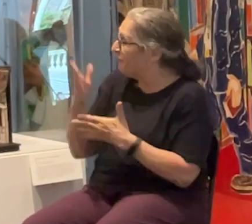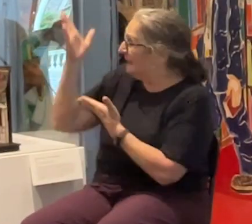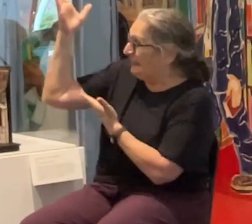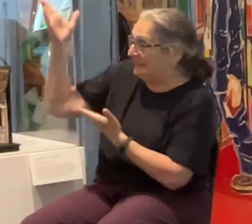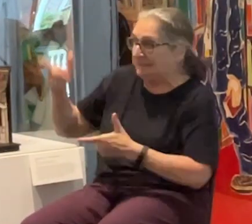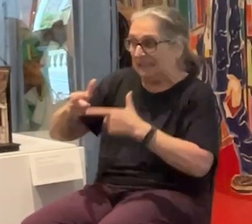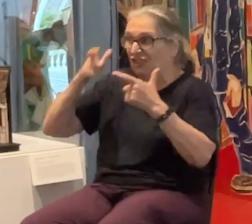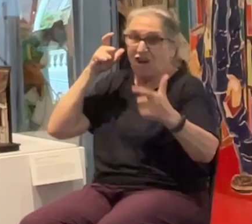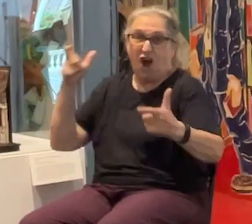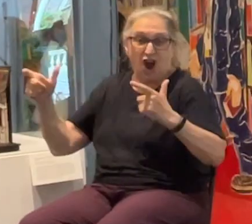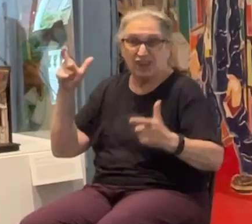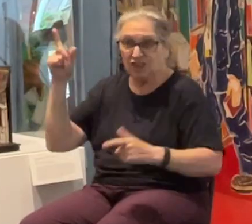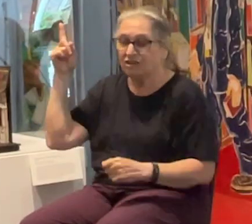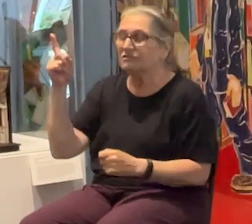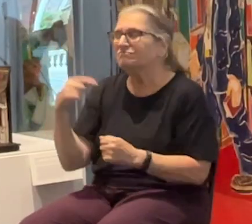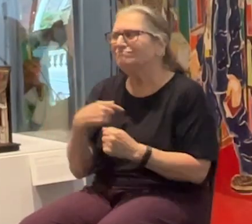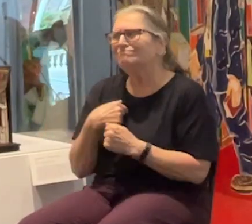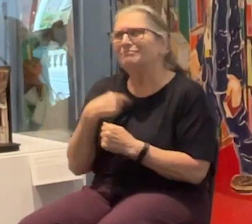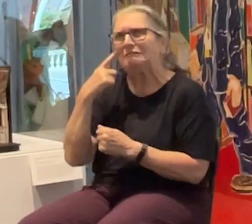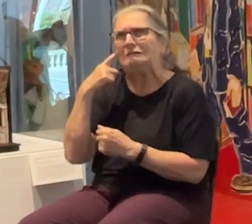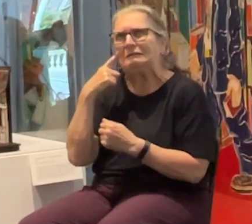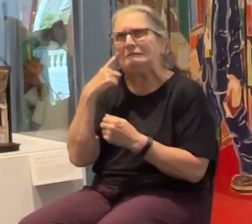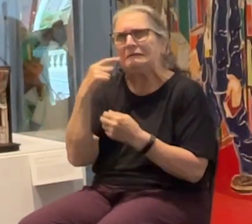figure out how many there have been.